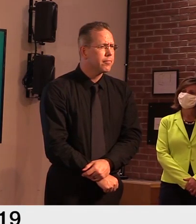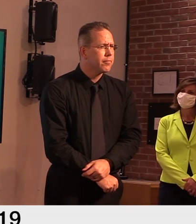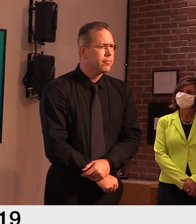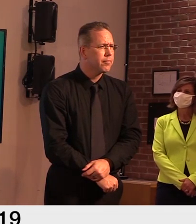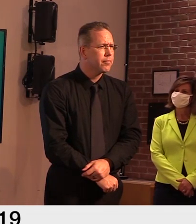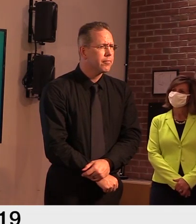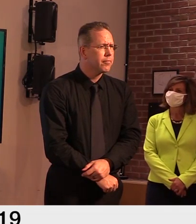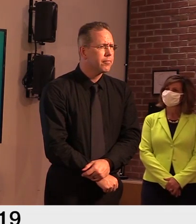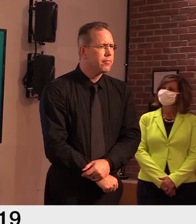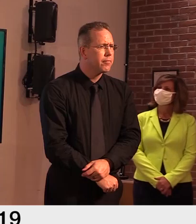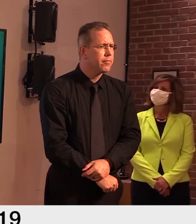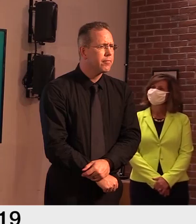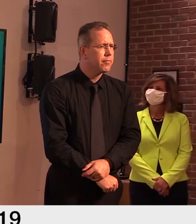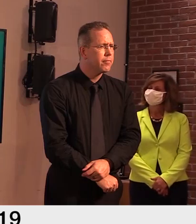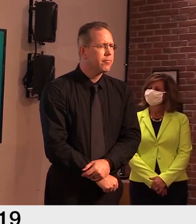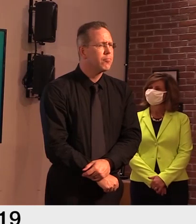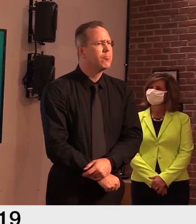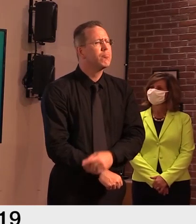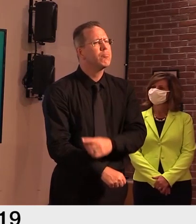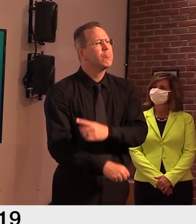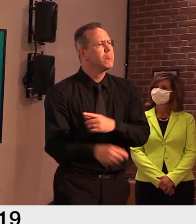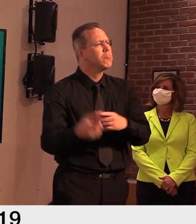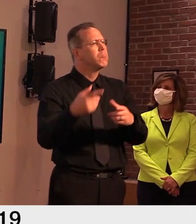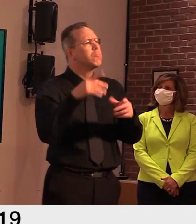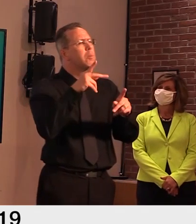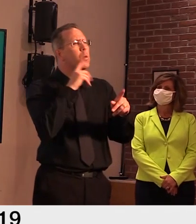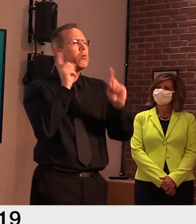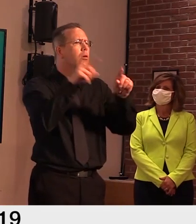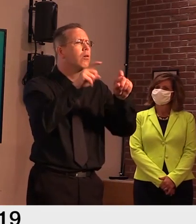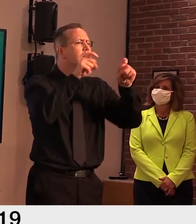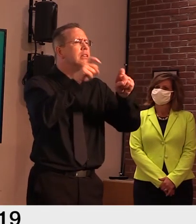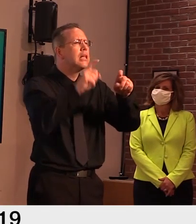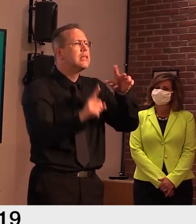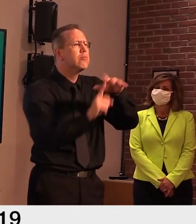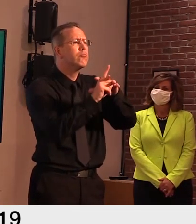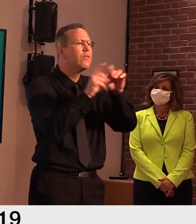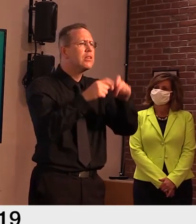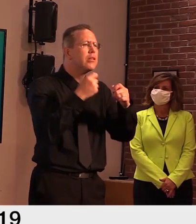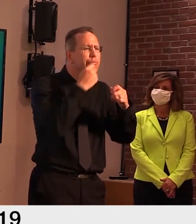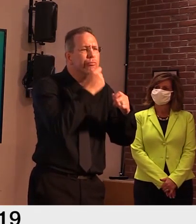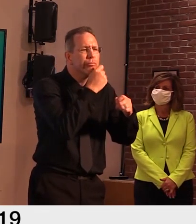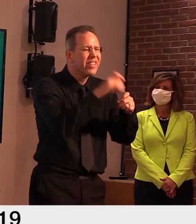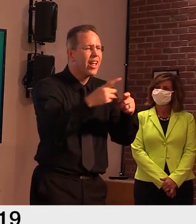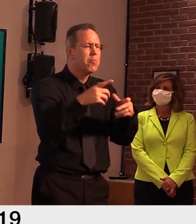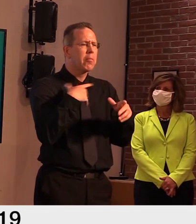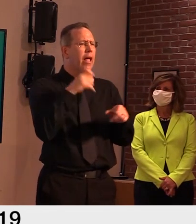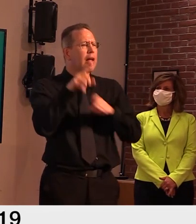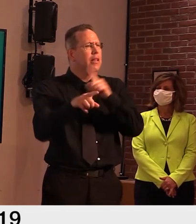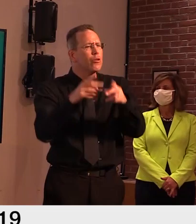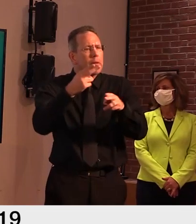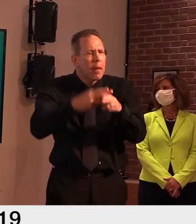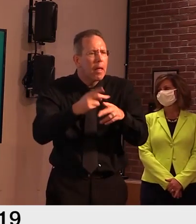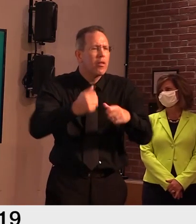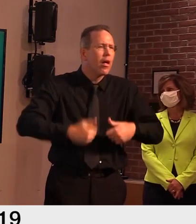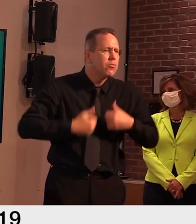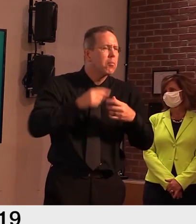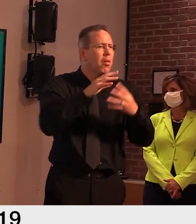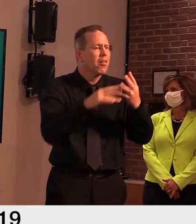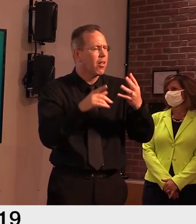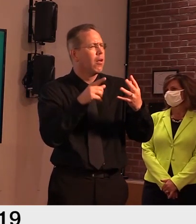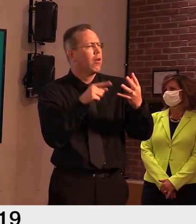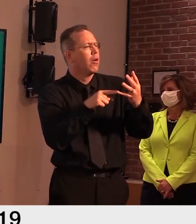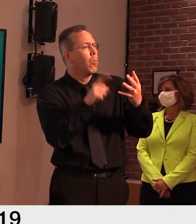And just a quick follow-up, when people are tested in Vermont, are they asked whether they've been wearing masks or as part of like contact tracing and things like